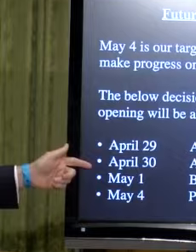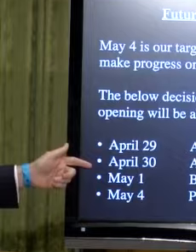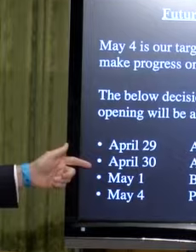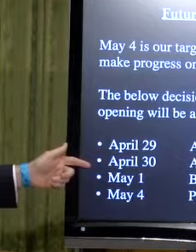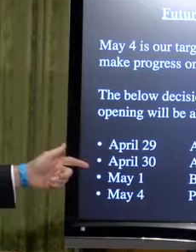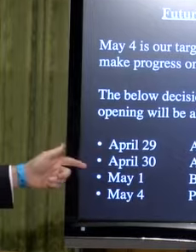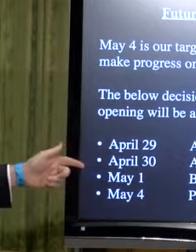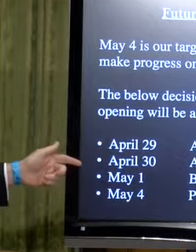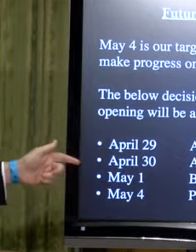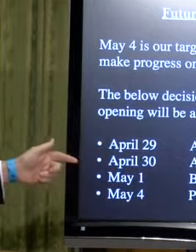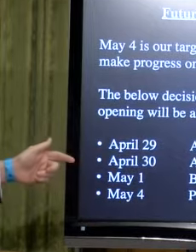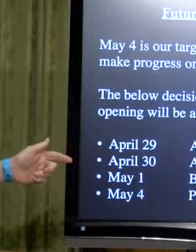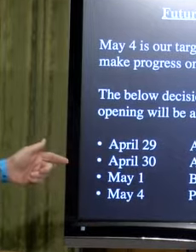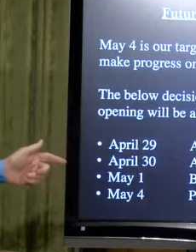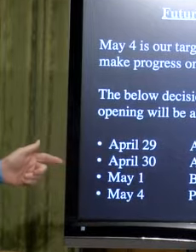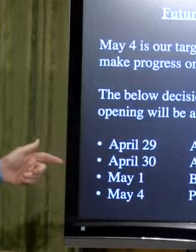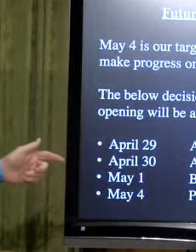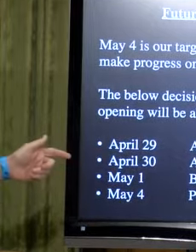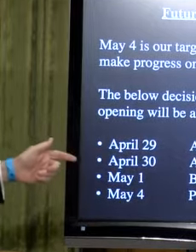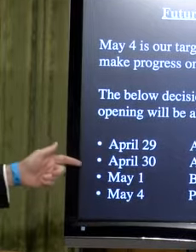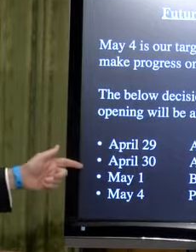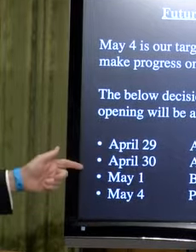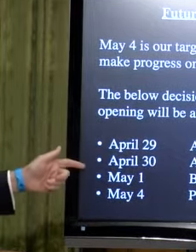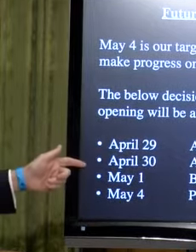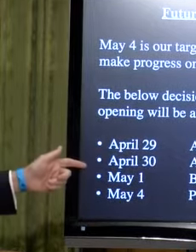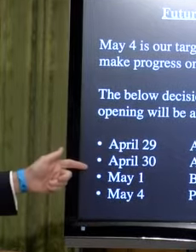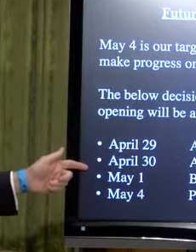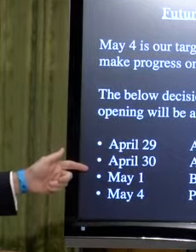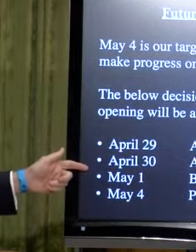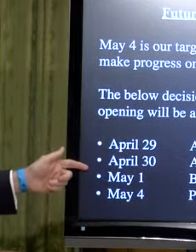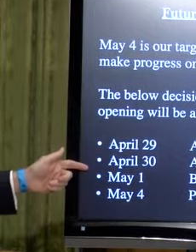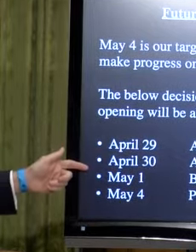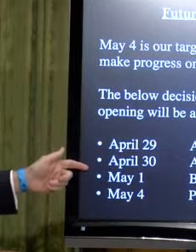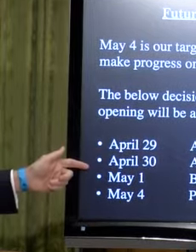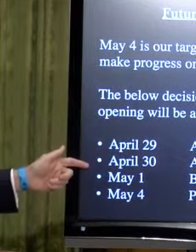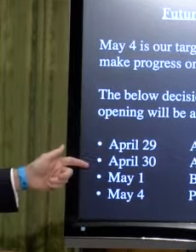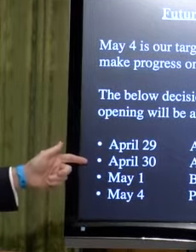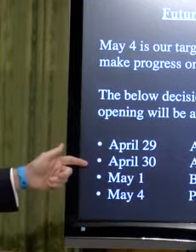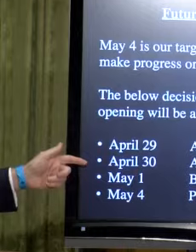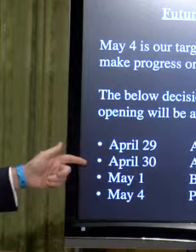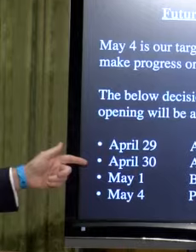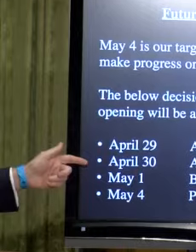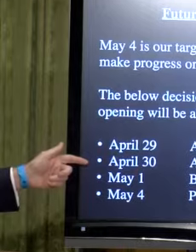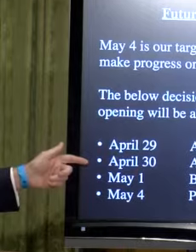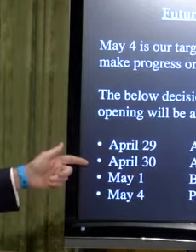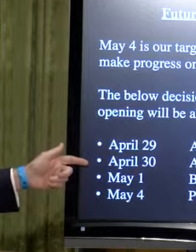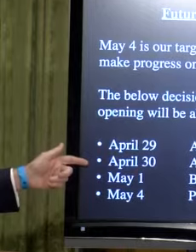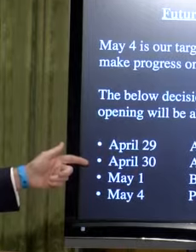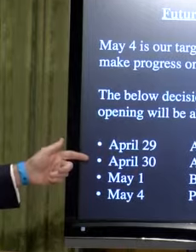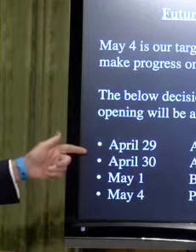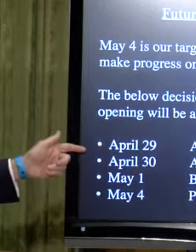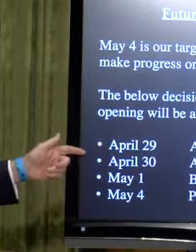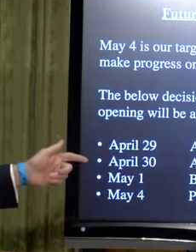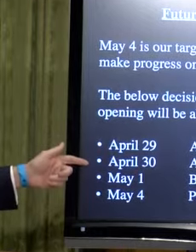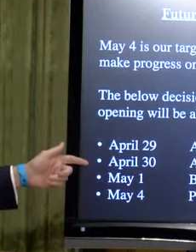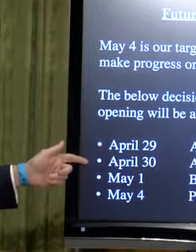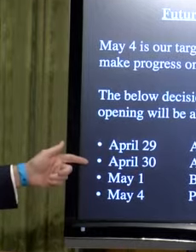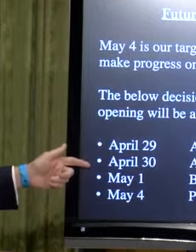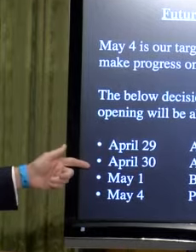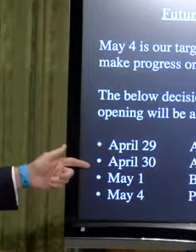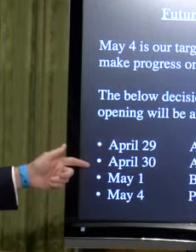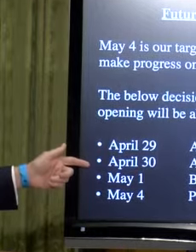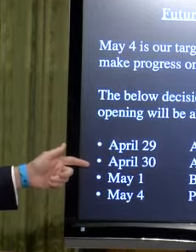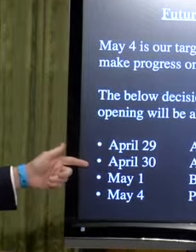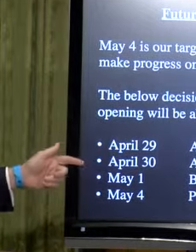next day, on April 30th, we'll have an announcement in regards to gyms, exercise facilities